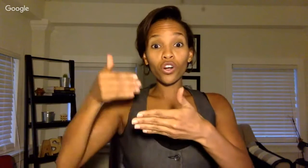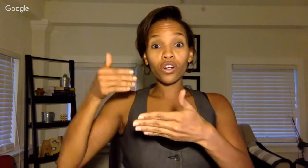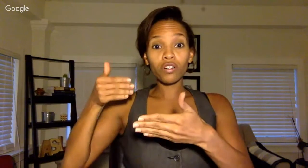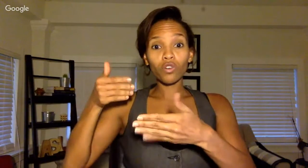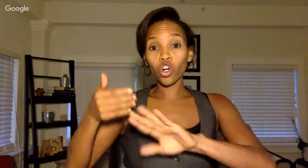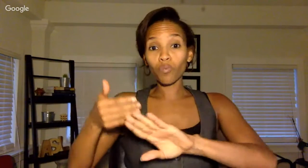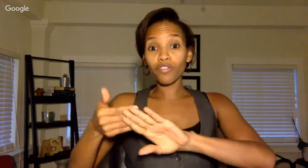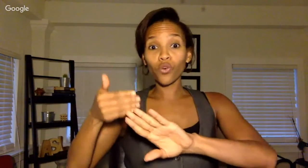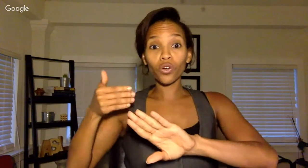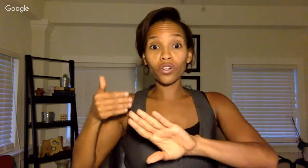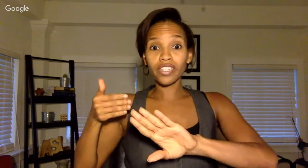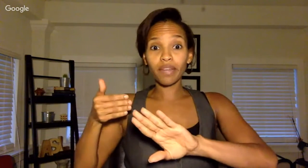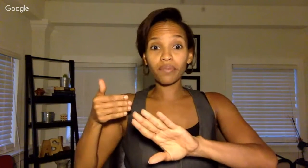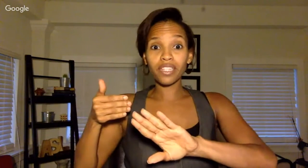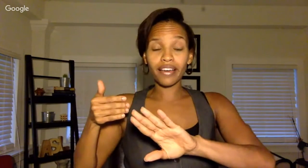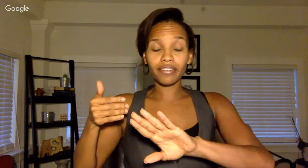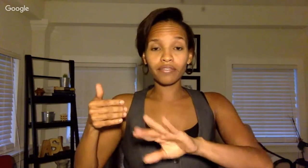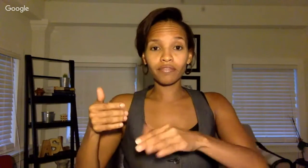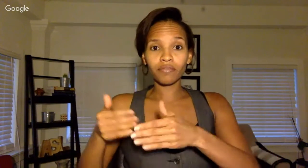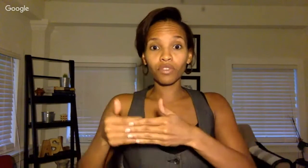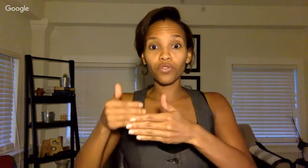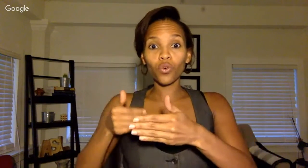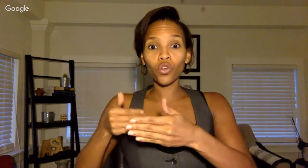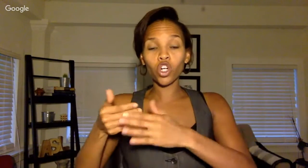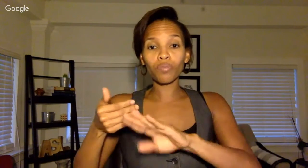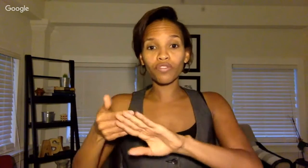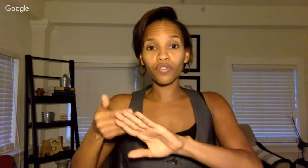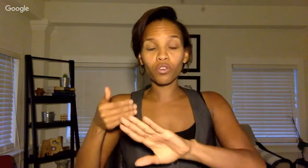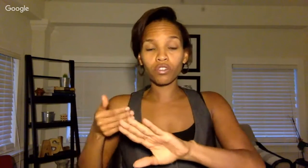before or before, same sign, before or before,